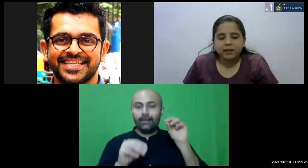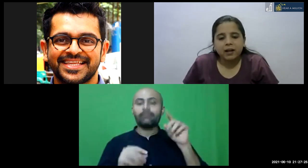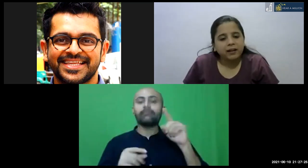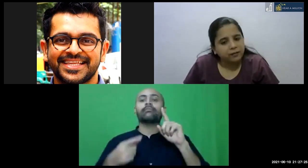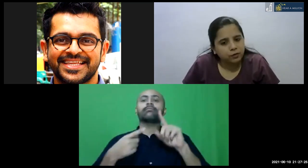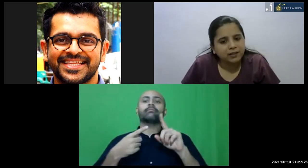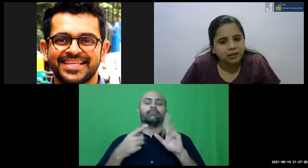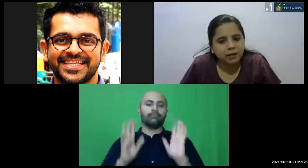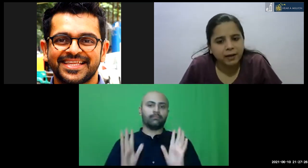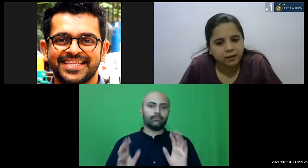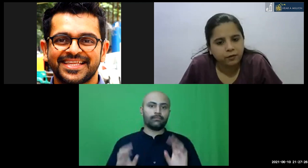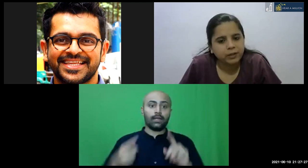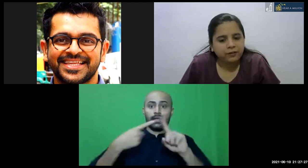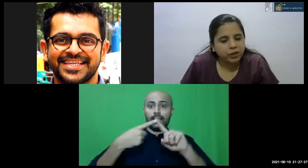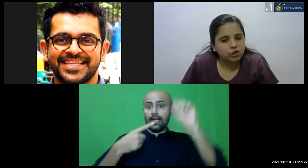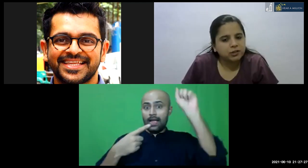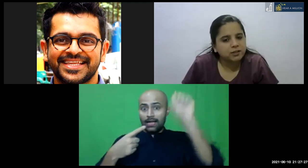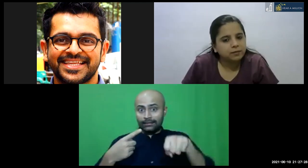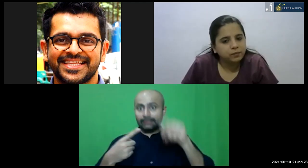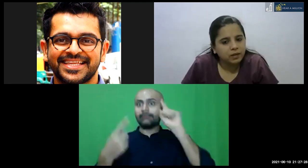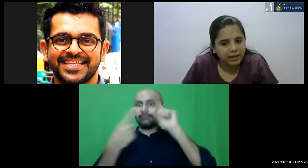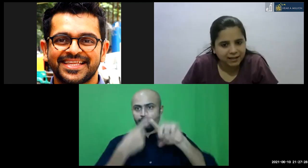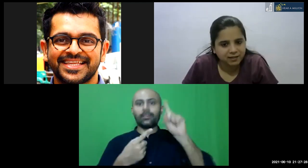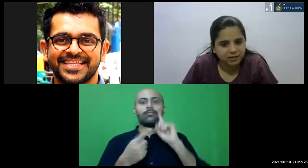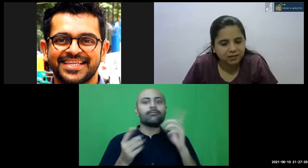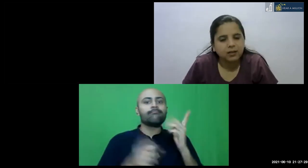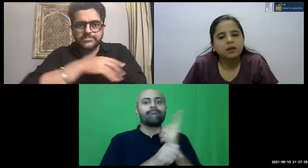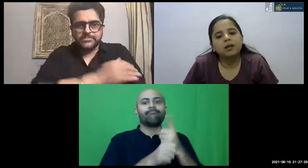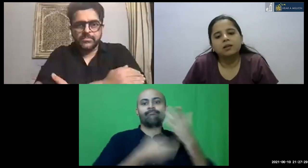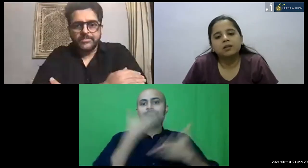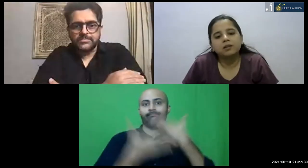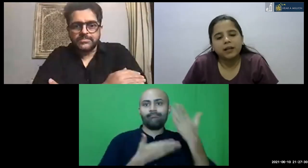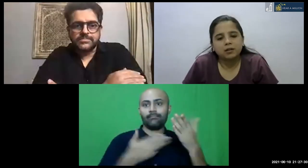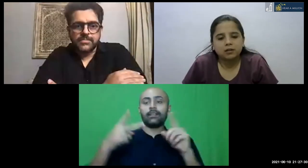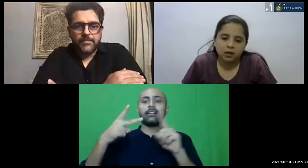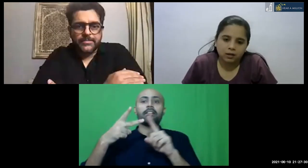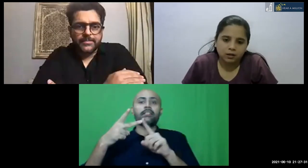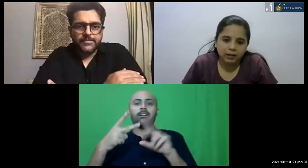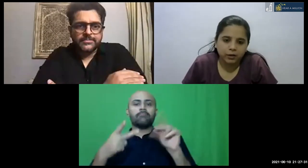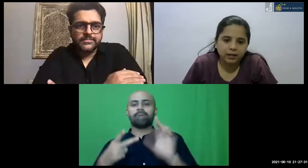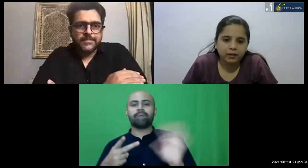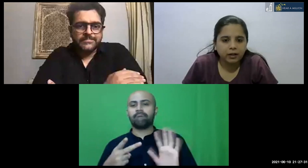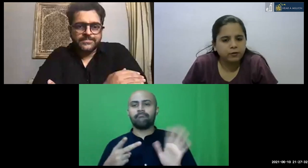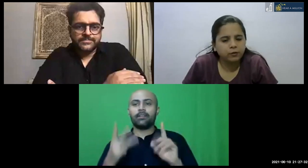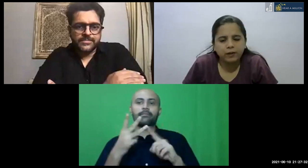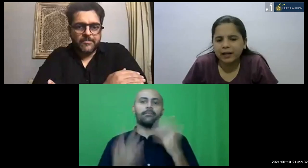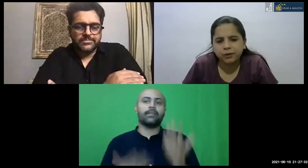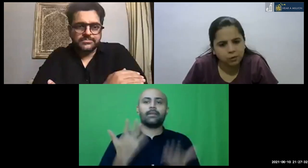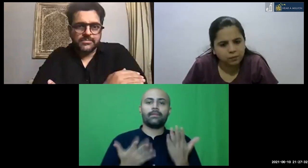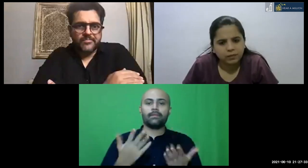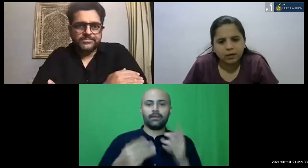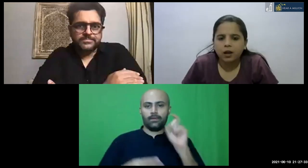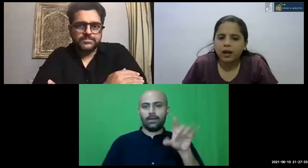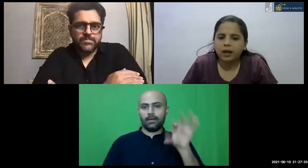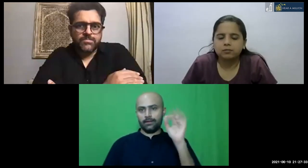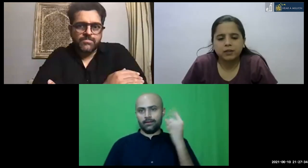feel like that, yeah, deaf students learn better from the deaf teachers? Yes. Then click on it. If you feel like